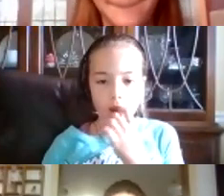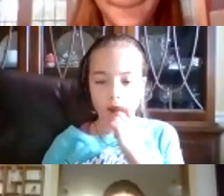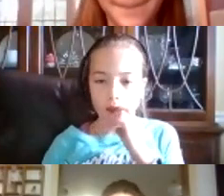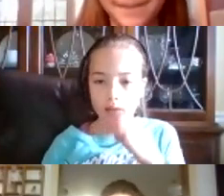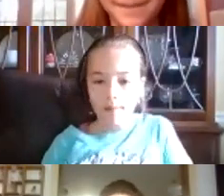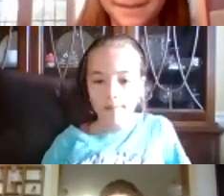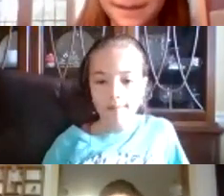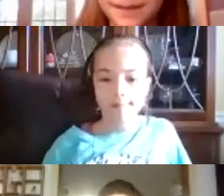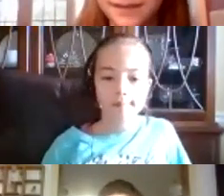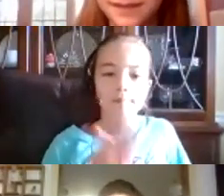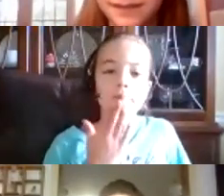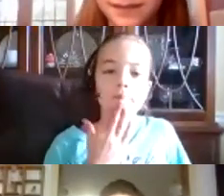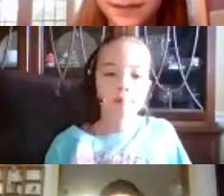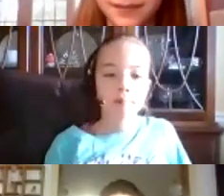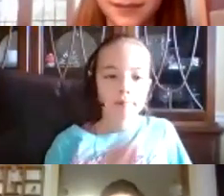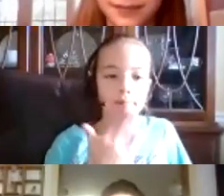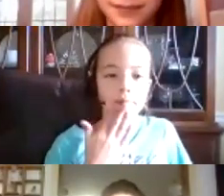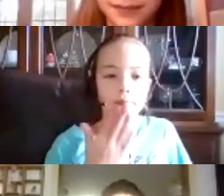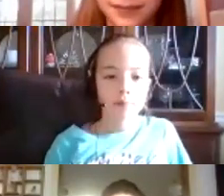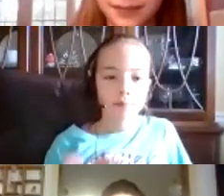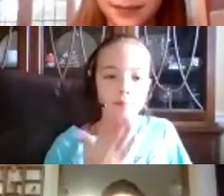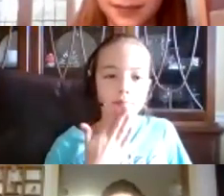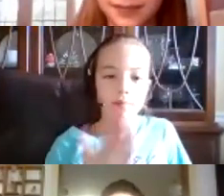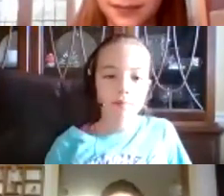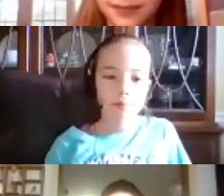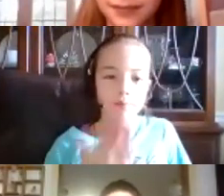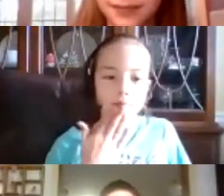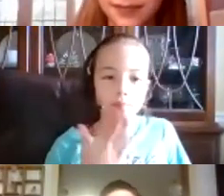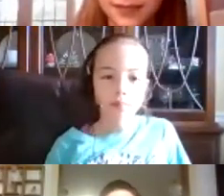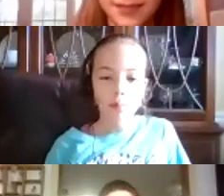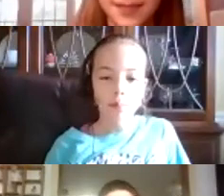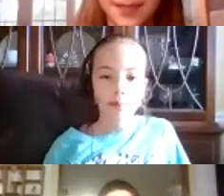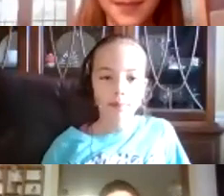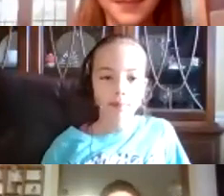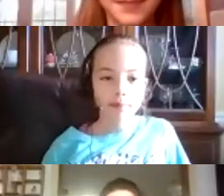Thank you so much, ladies. Thank you. You. Bye.